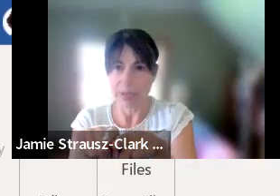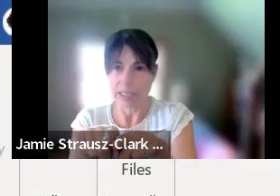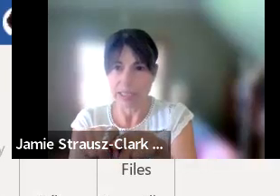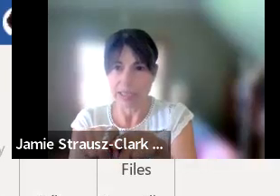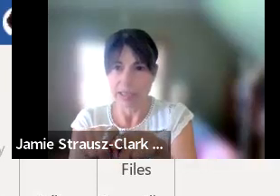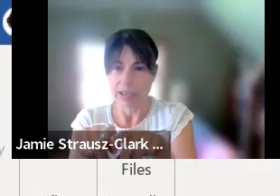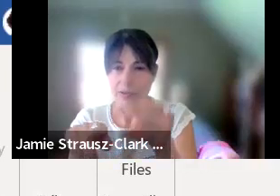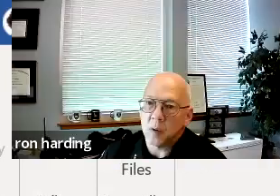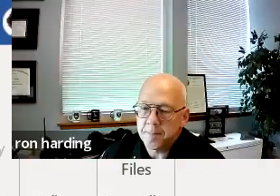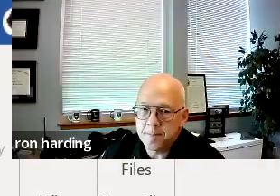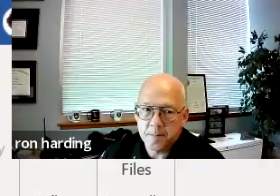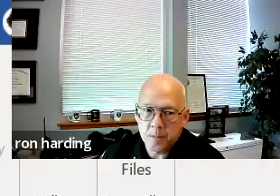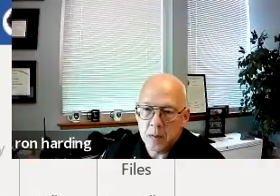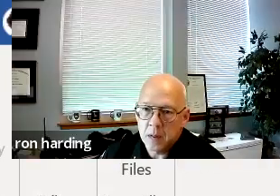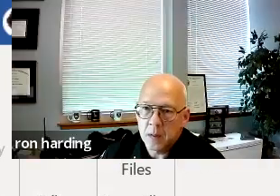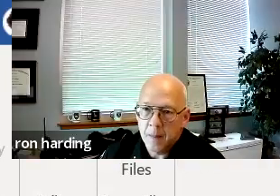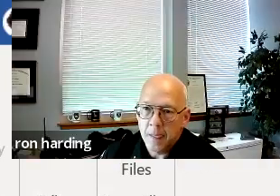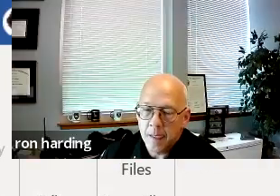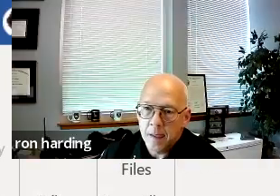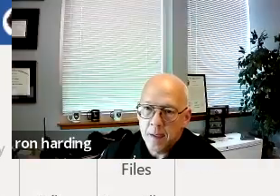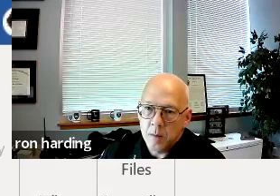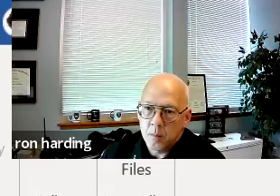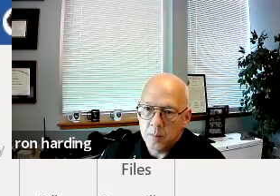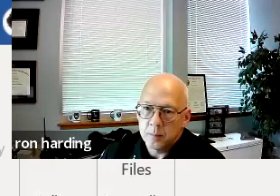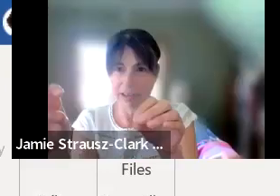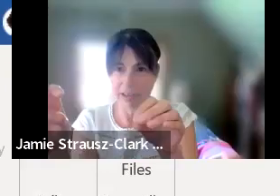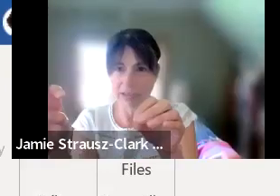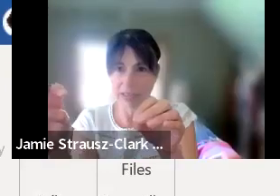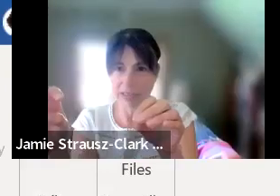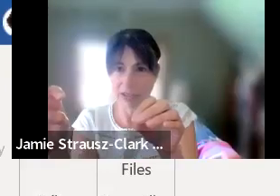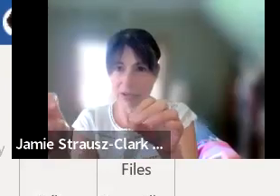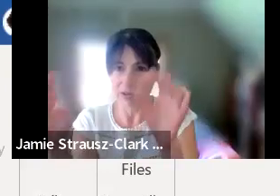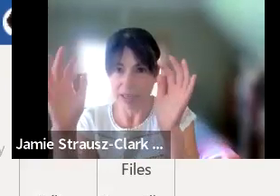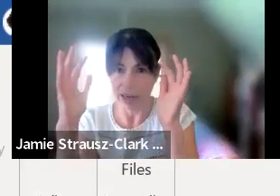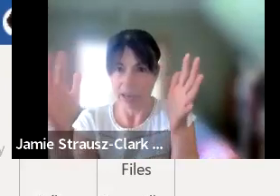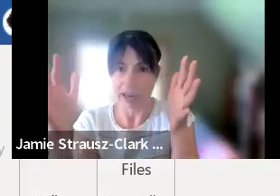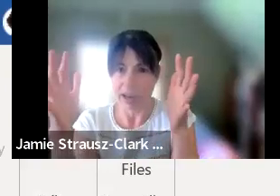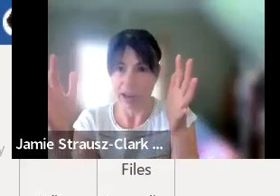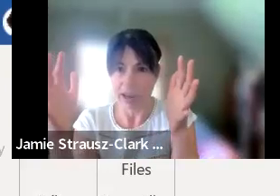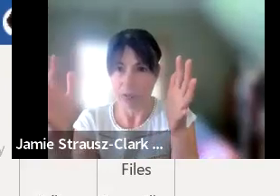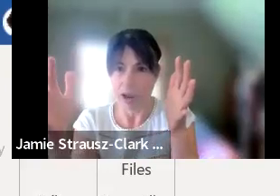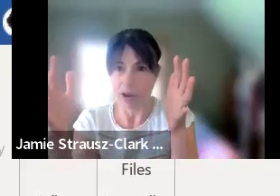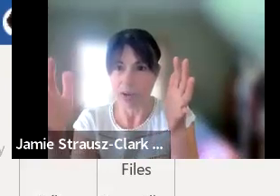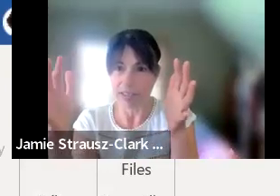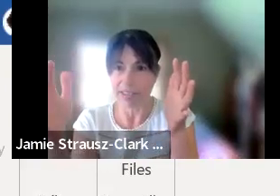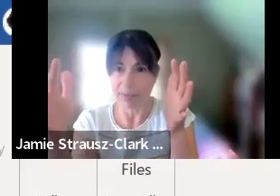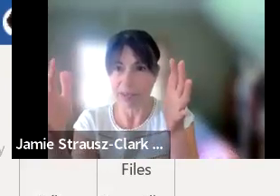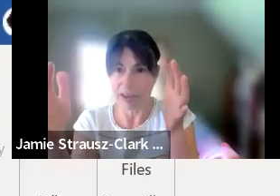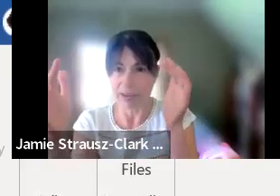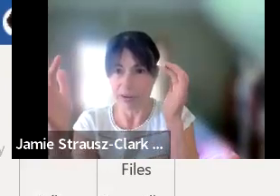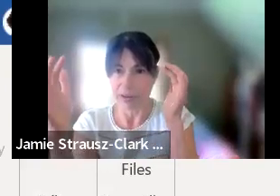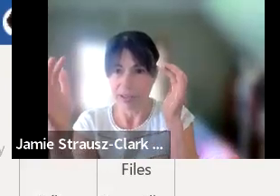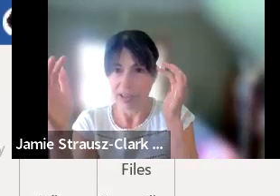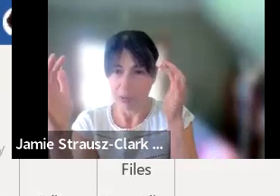is limited, Yeah. whether it's legally or because you have a citizen who's saying, I want to see